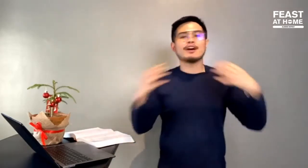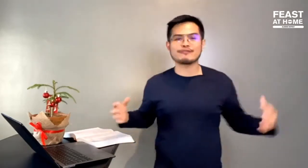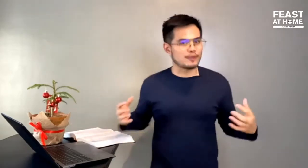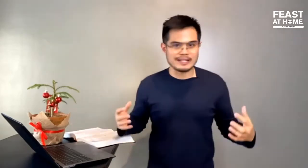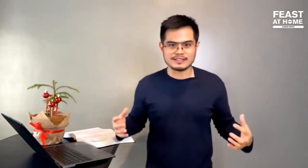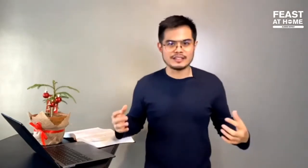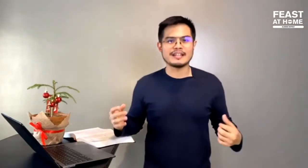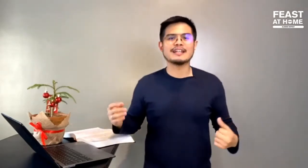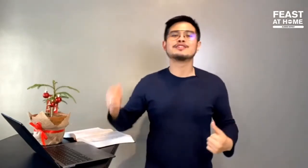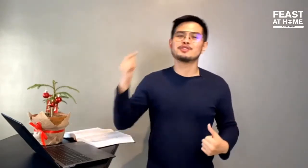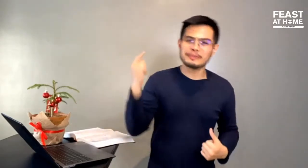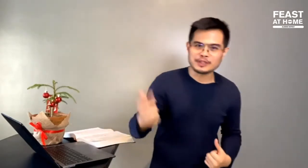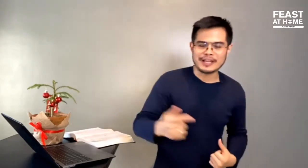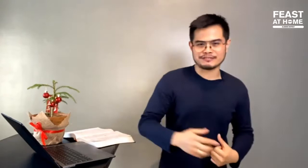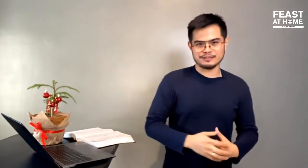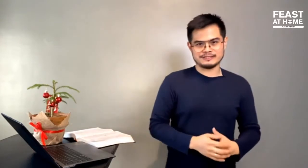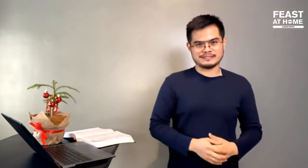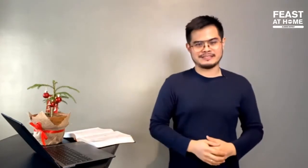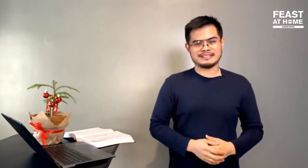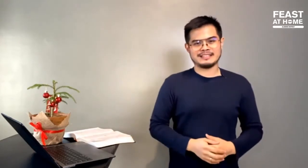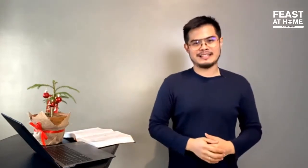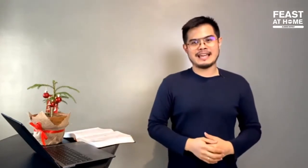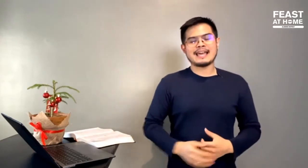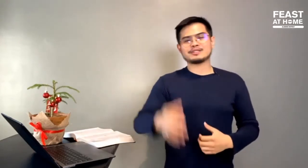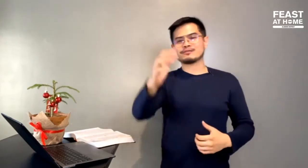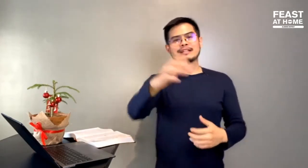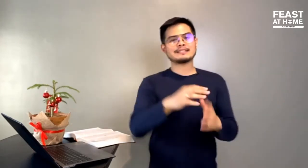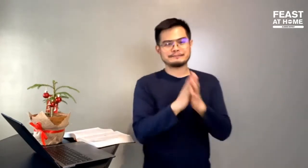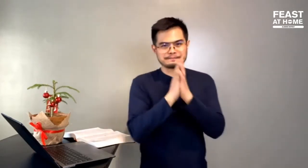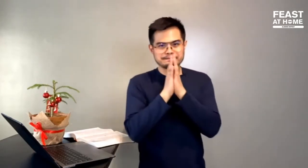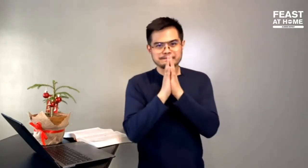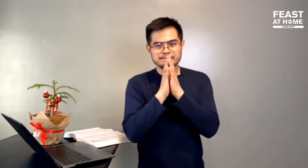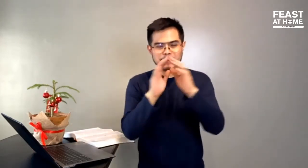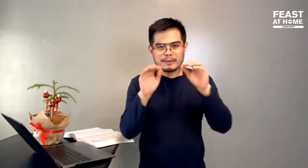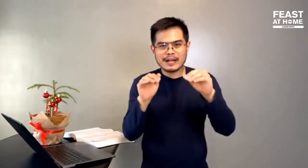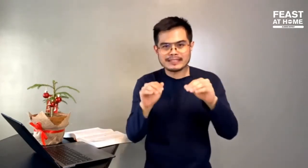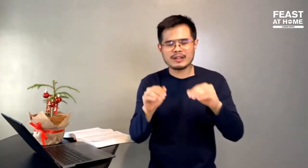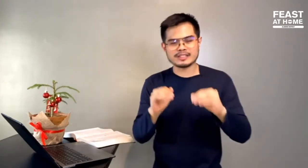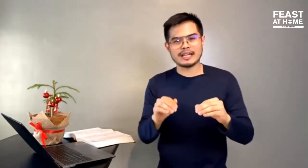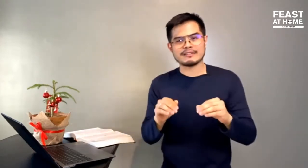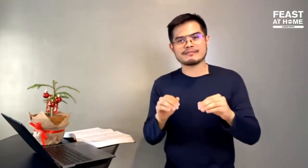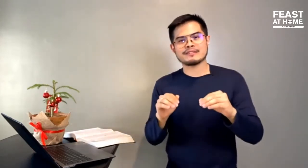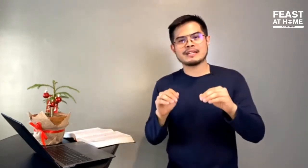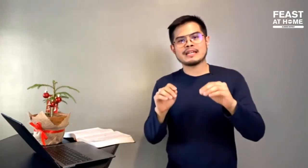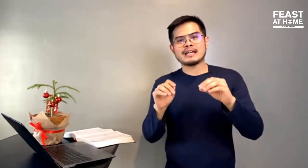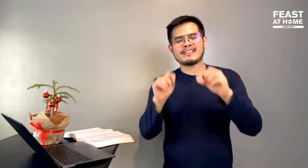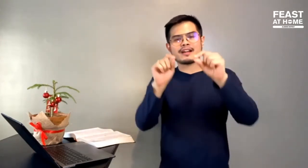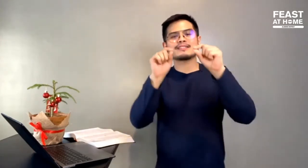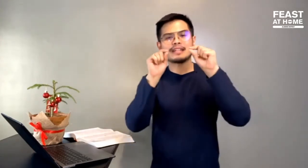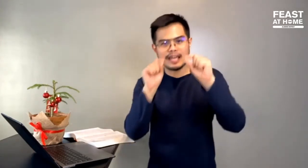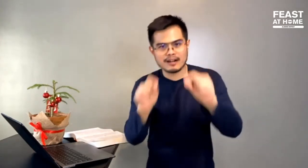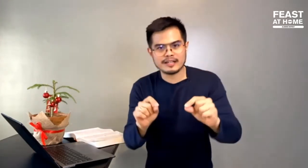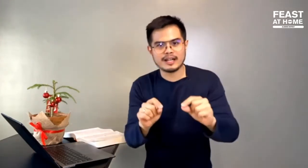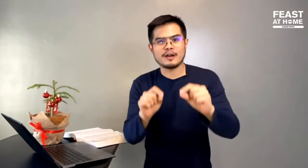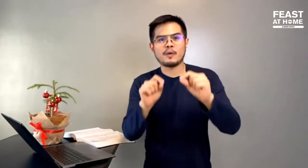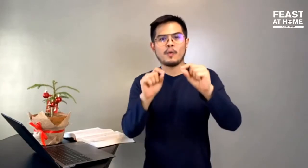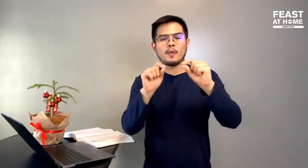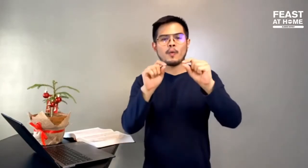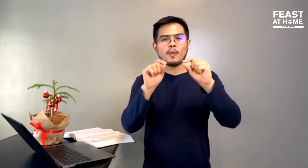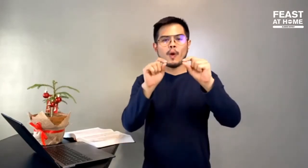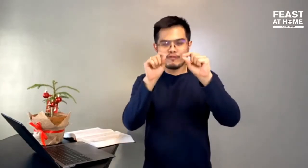is enough reason to be grateful. And so friends, maybe right now in your life, there is an